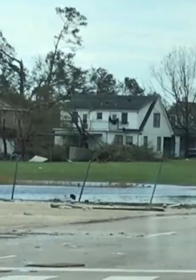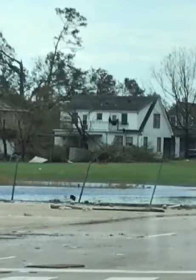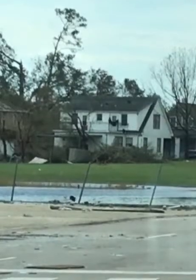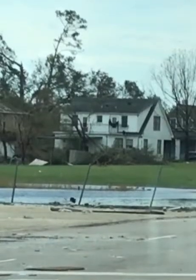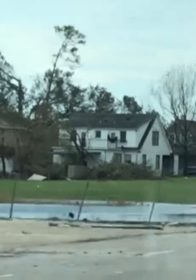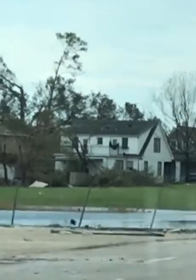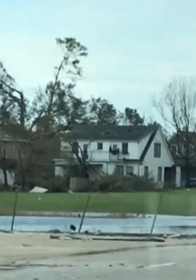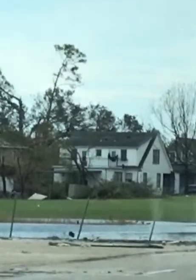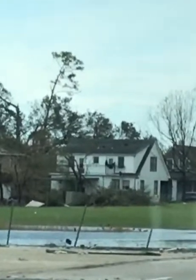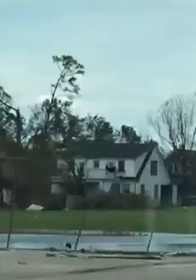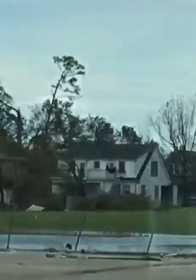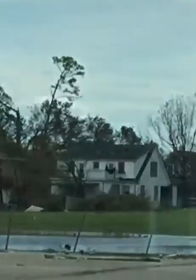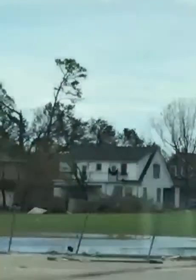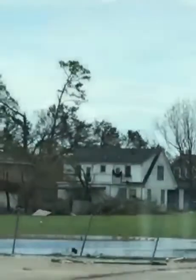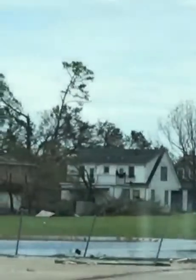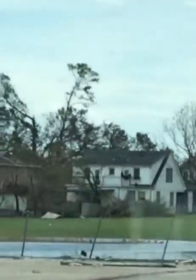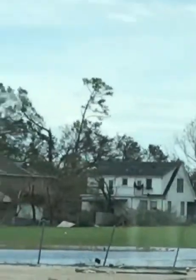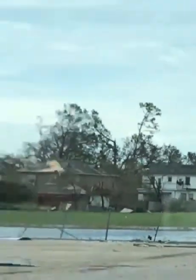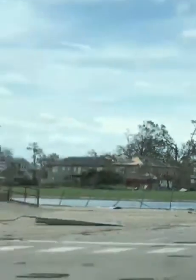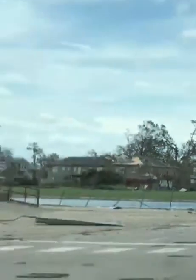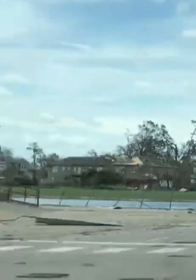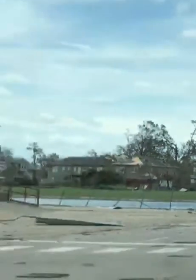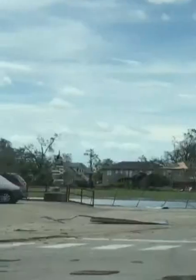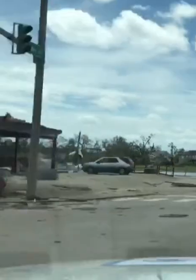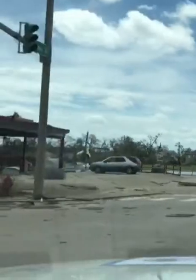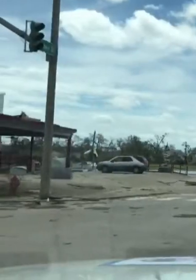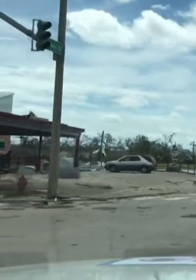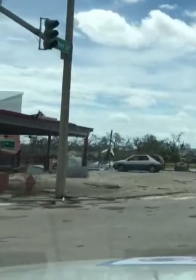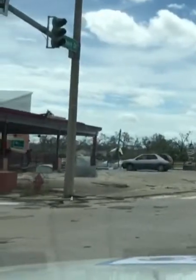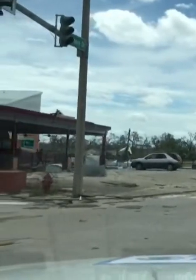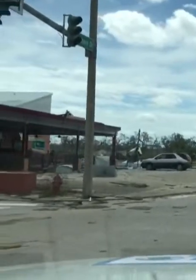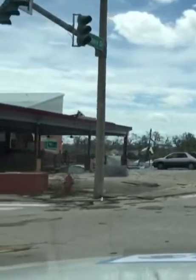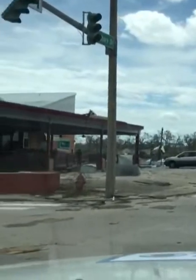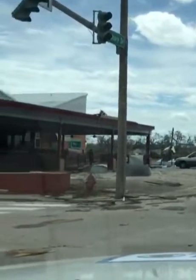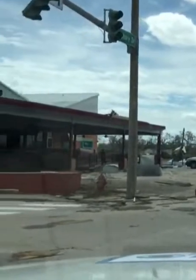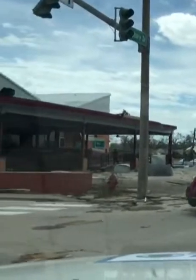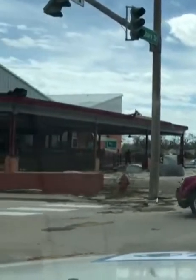This was the restaurant we ate at the first night we were here at Louisiana's.